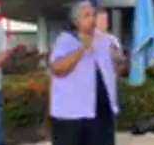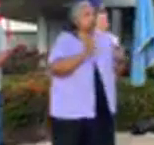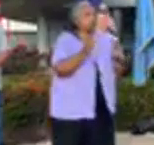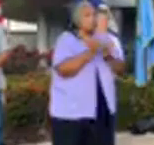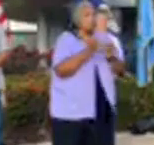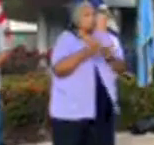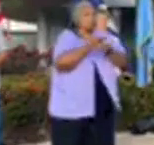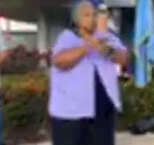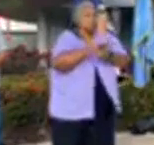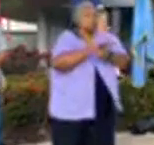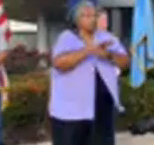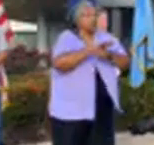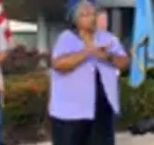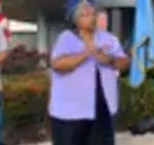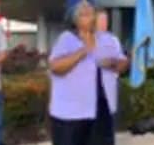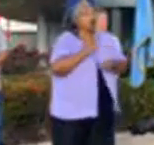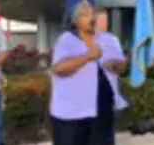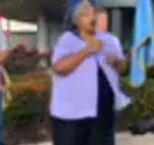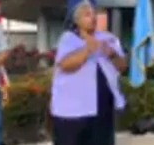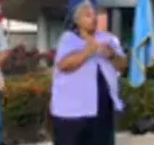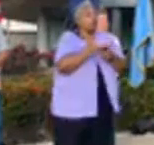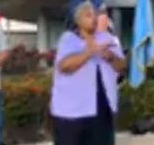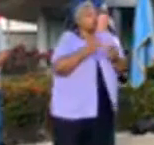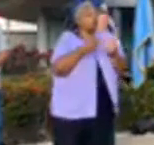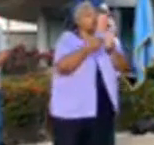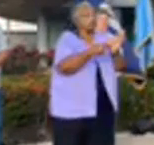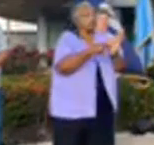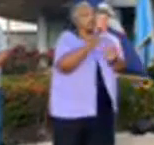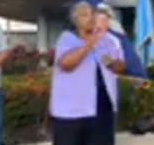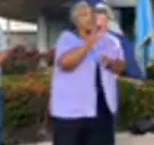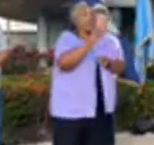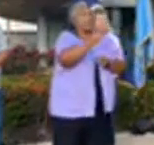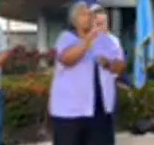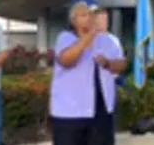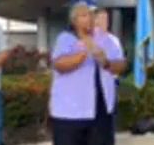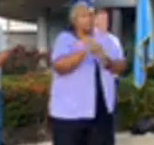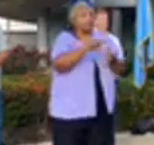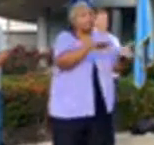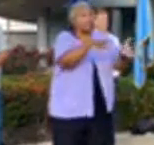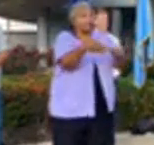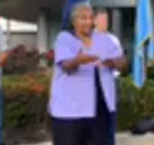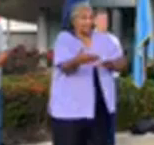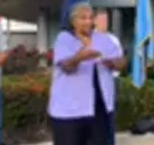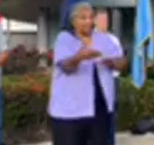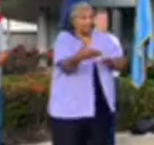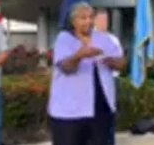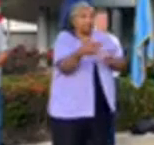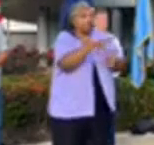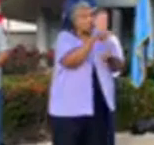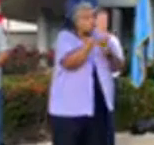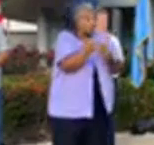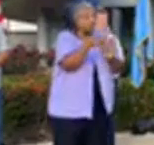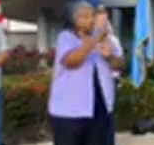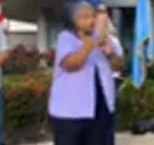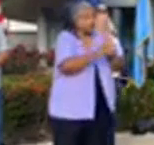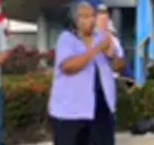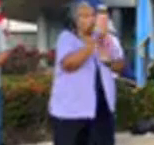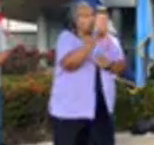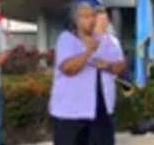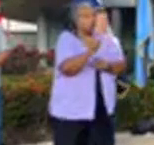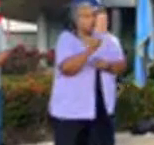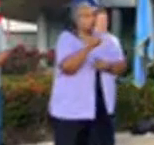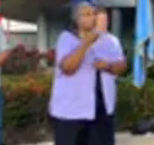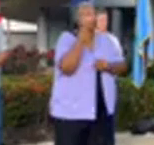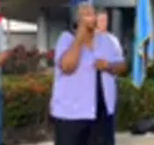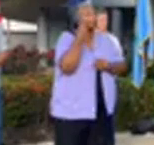region represents 90% of the deaths in the state of Louisiana. So what you see is